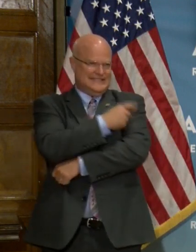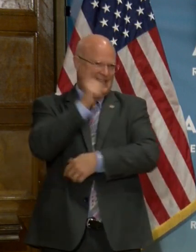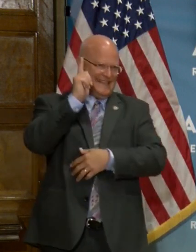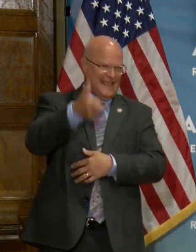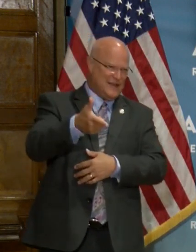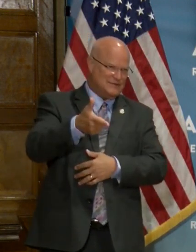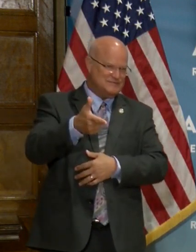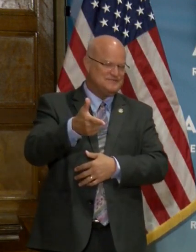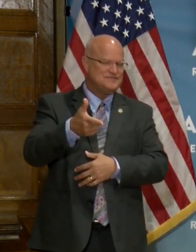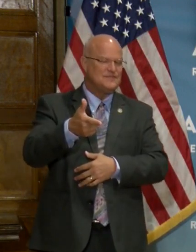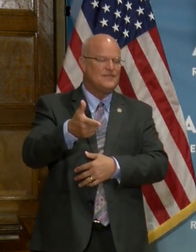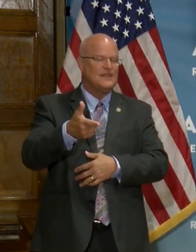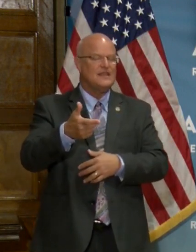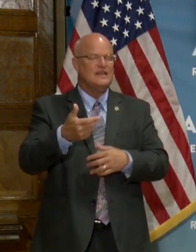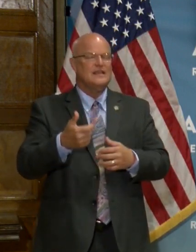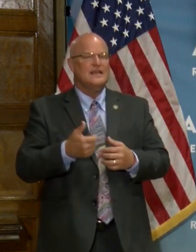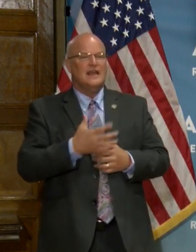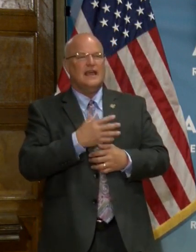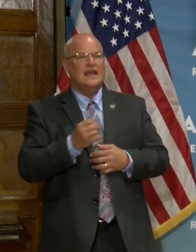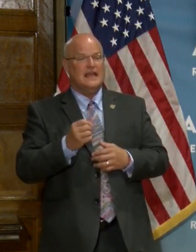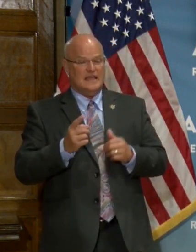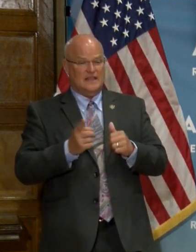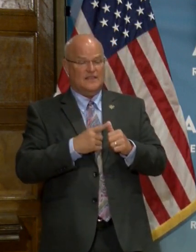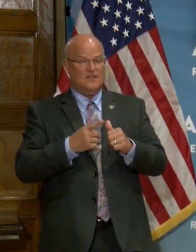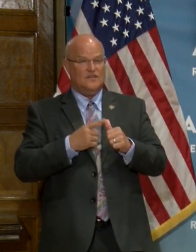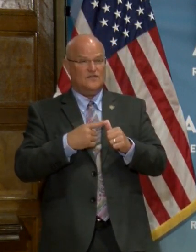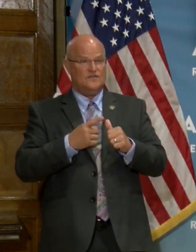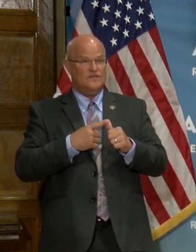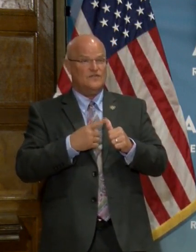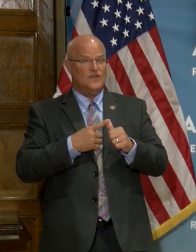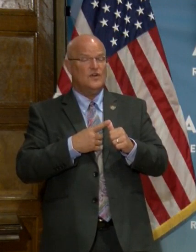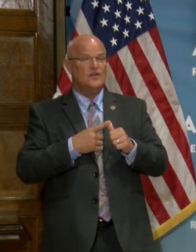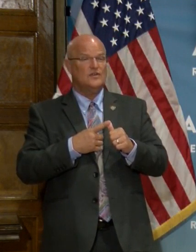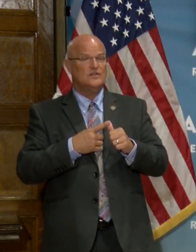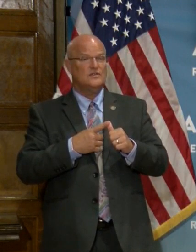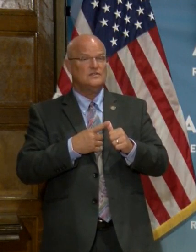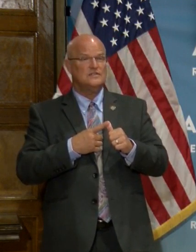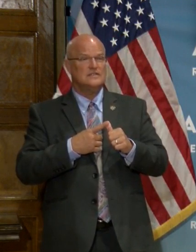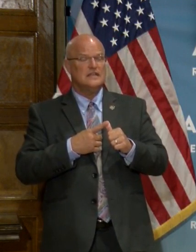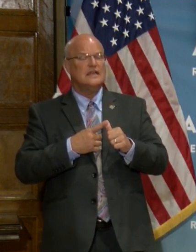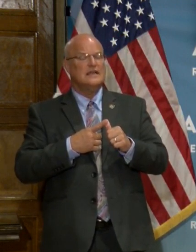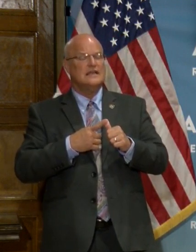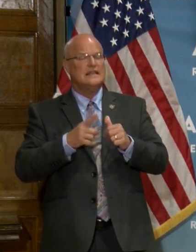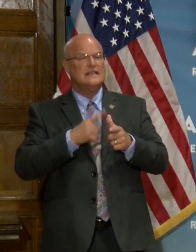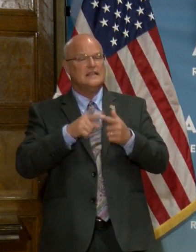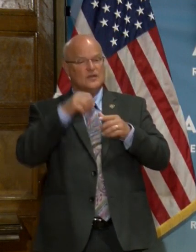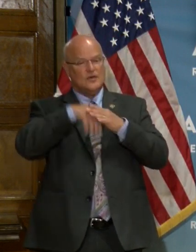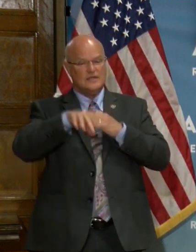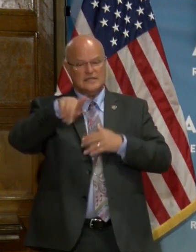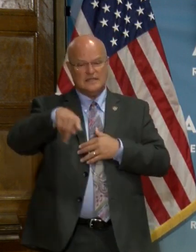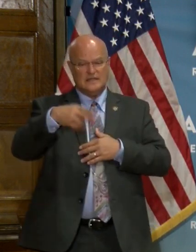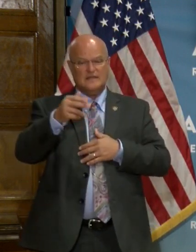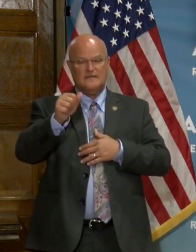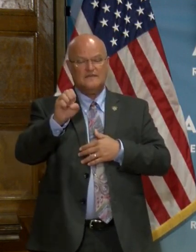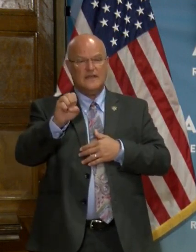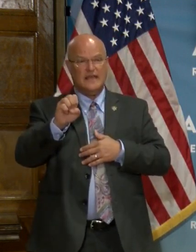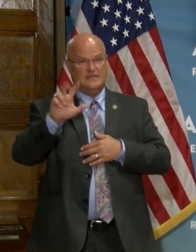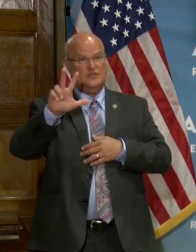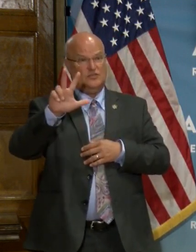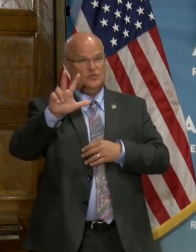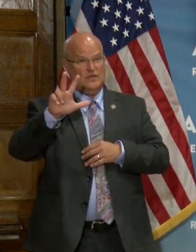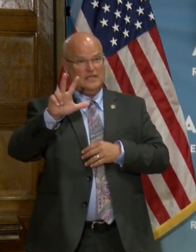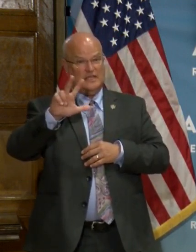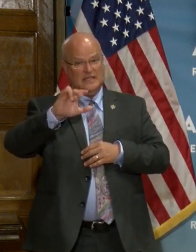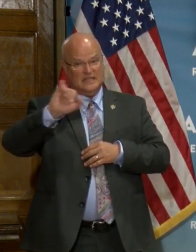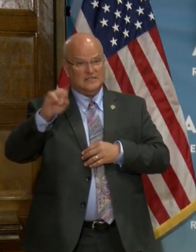And there are, at least the first candidate is going into phase 3 trials in July.